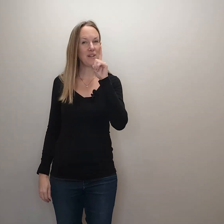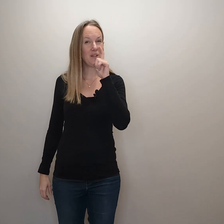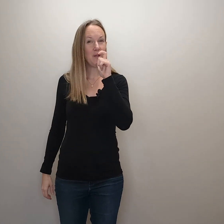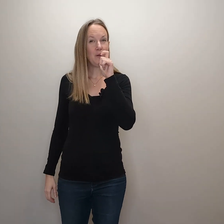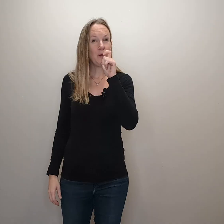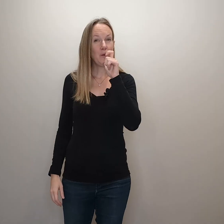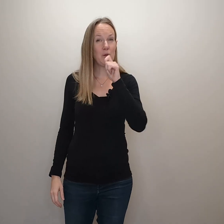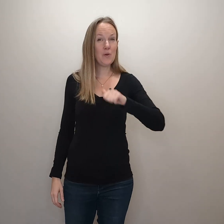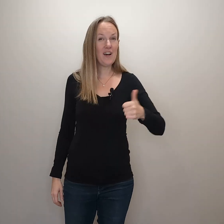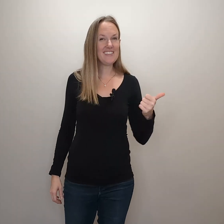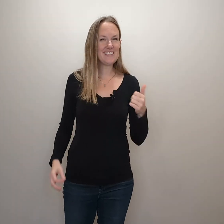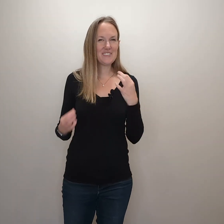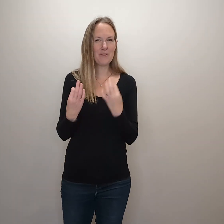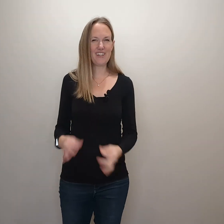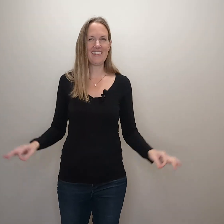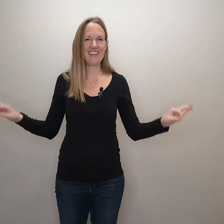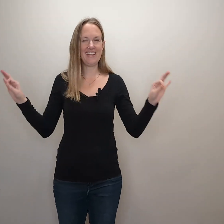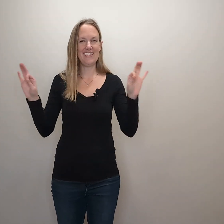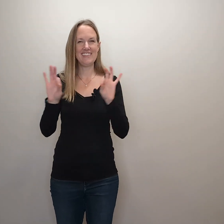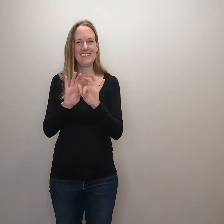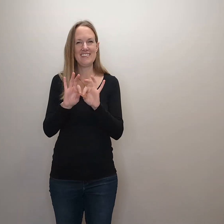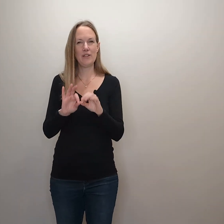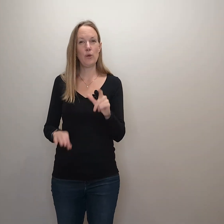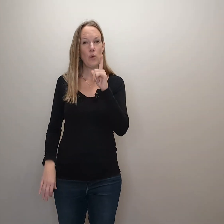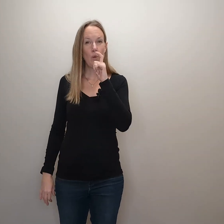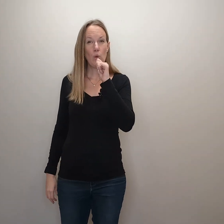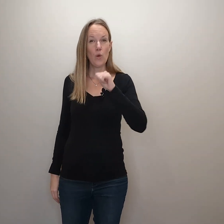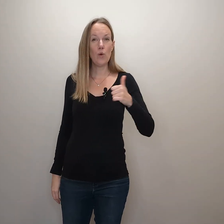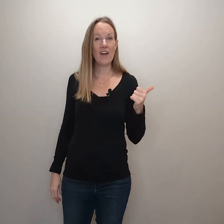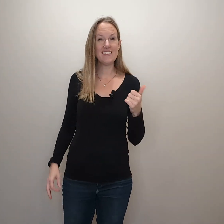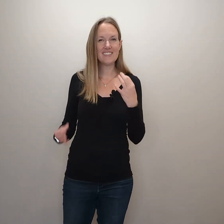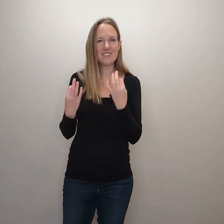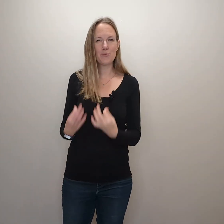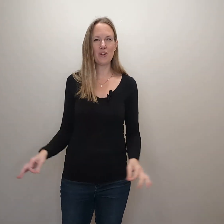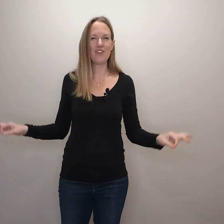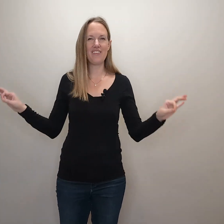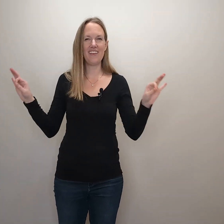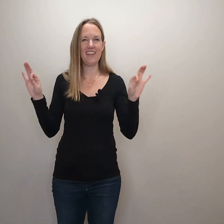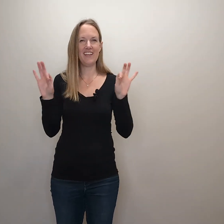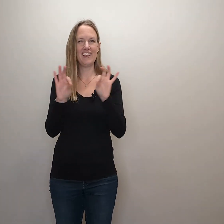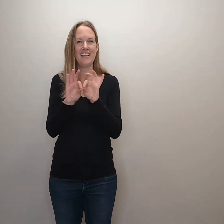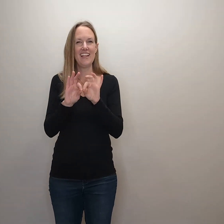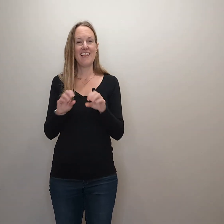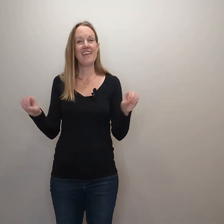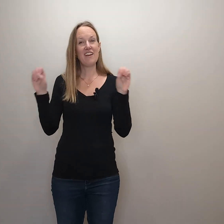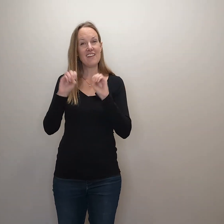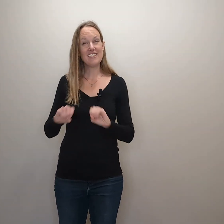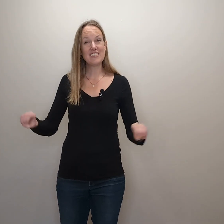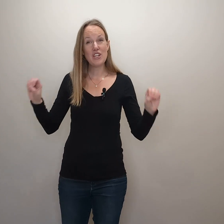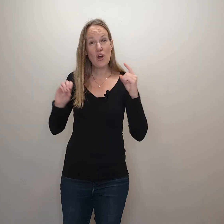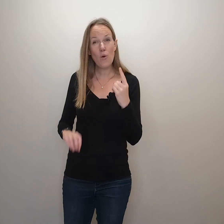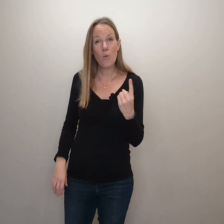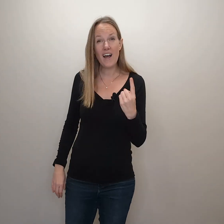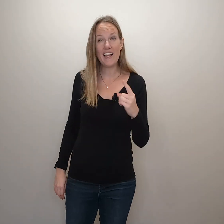Sorry. Who else is worthy? Who else is worthy? There is no